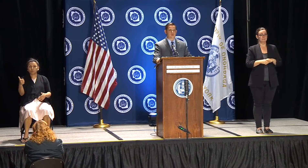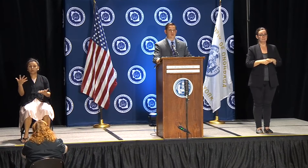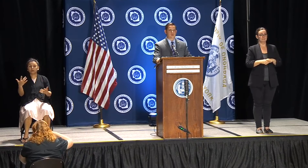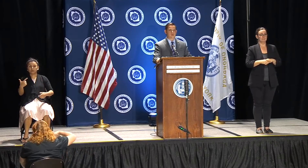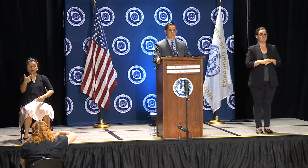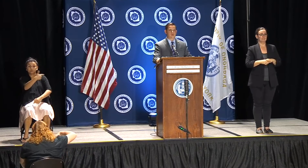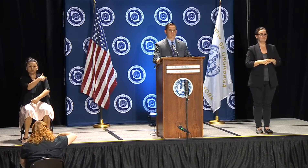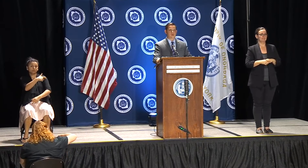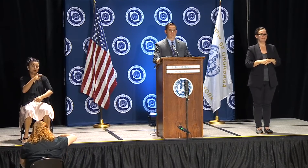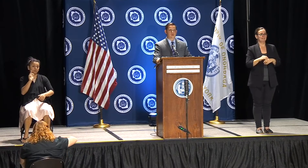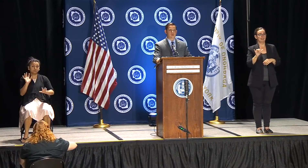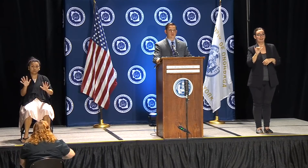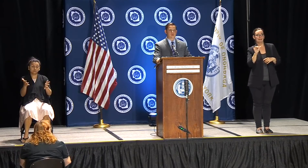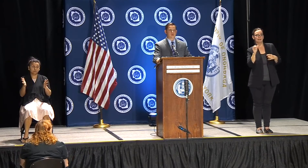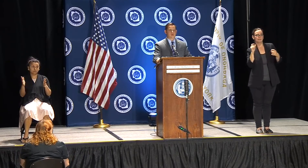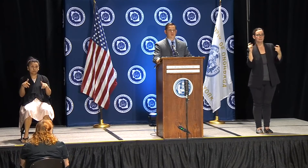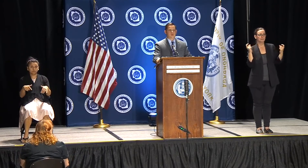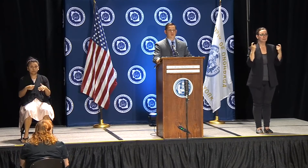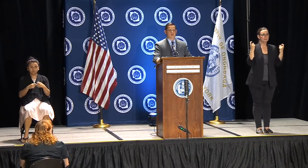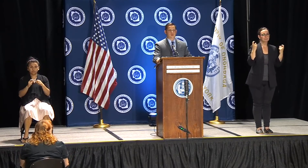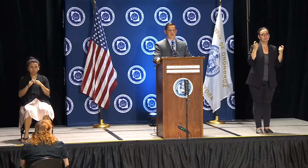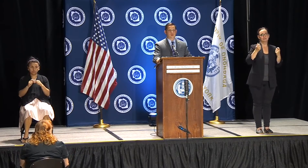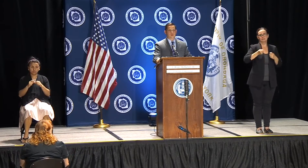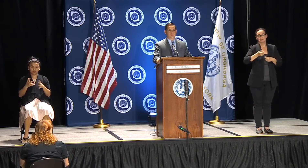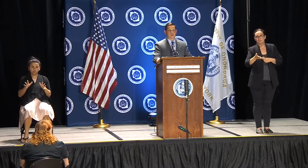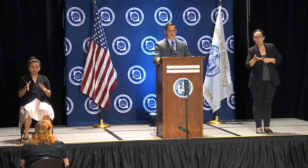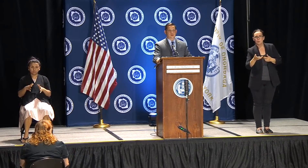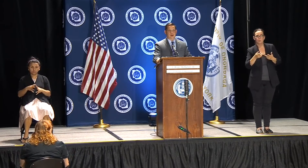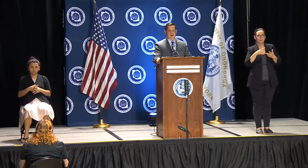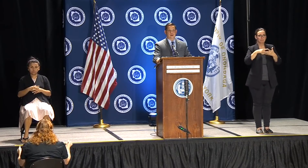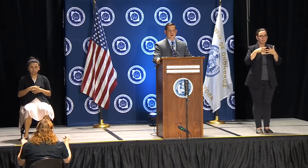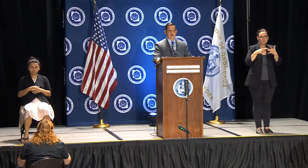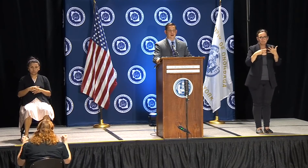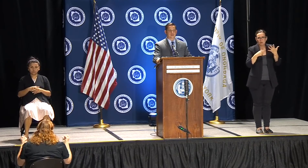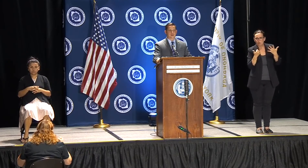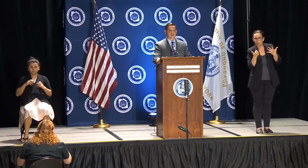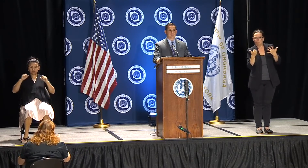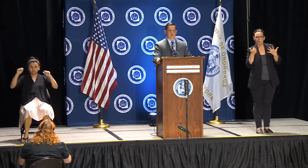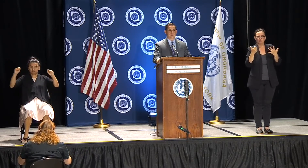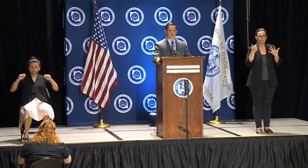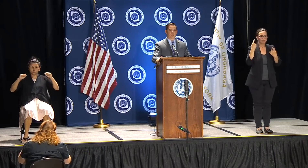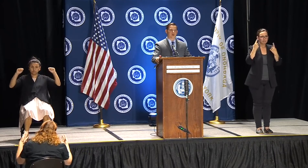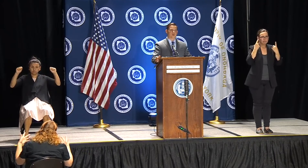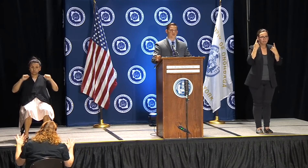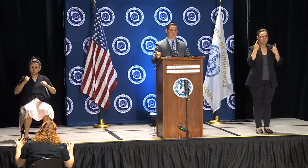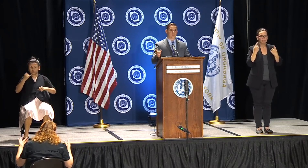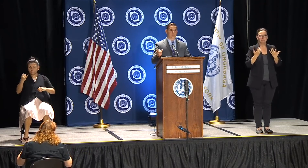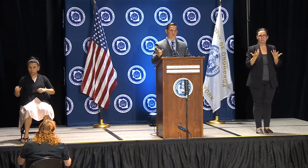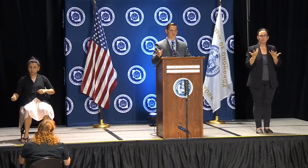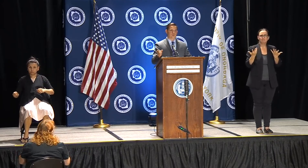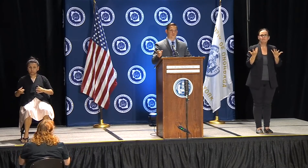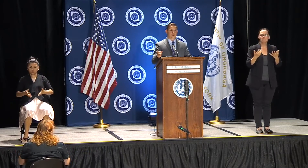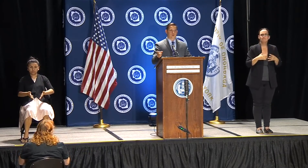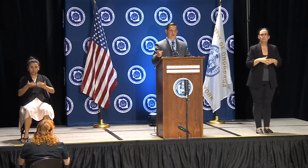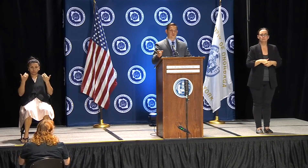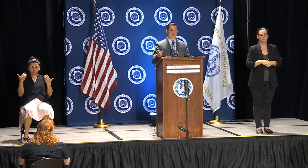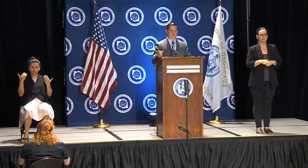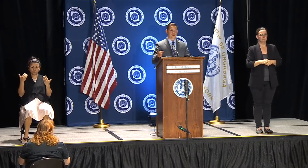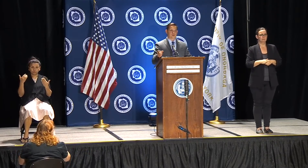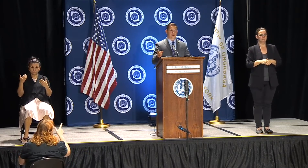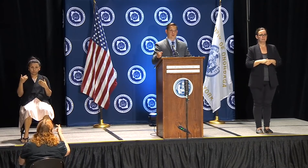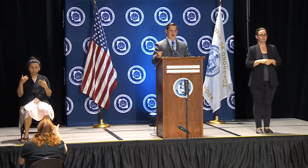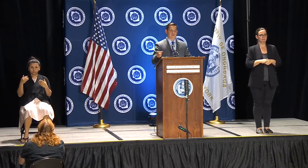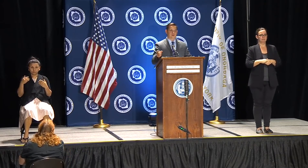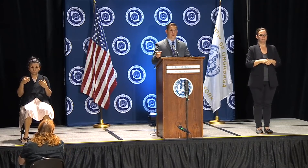as just as much a surprise to you as everyone else about the timing of them? Yeah, I think at this point there's so few